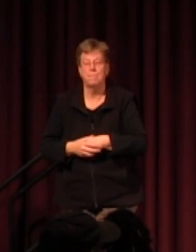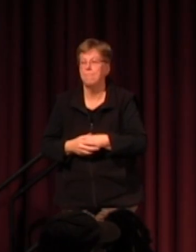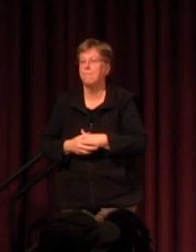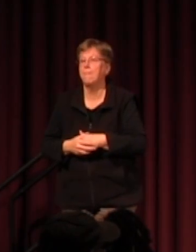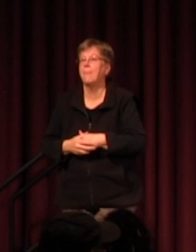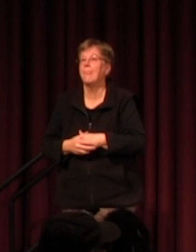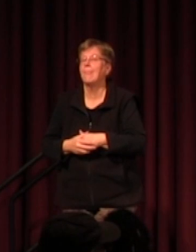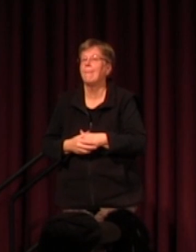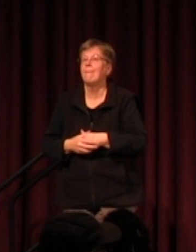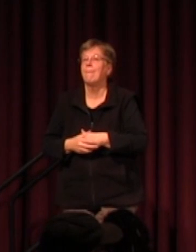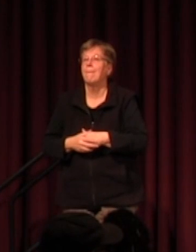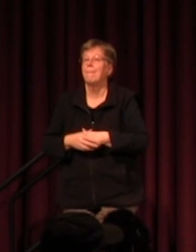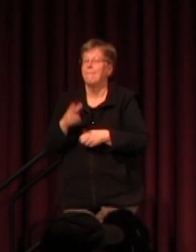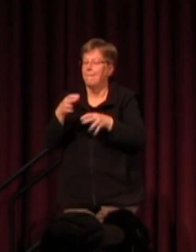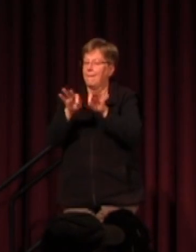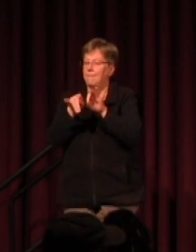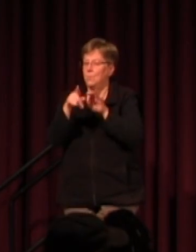Something to understand, though,